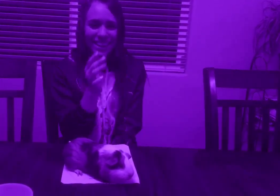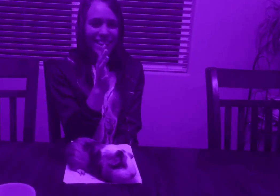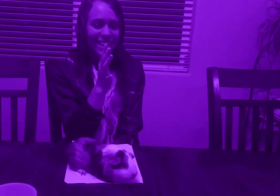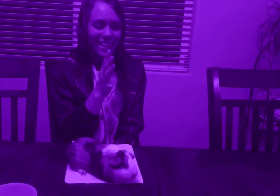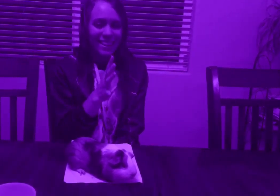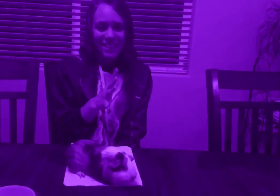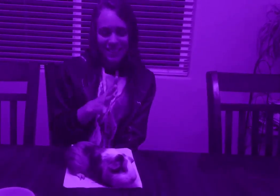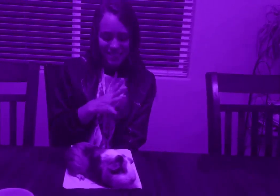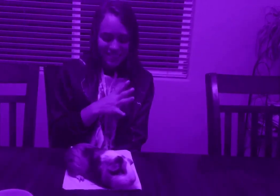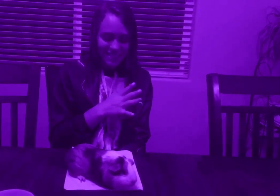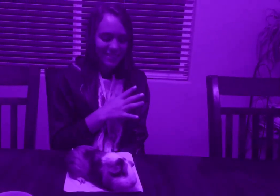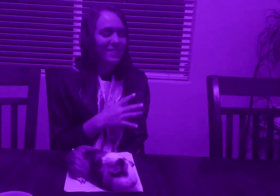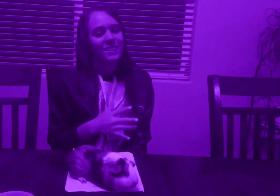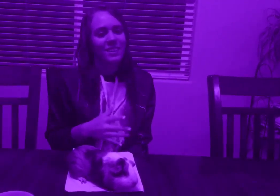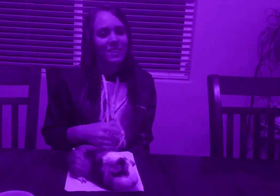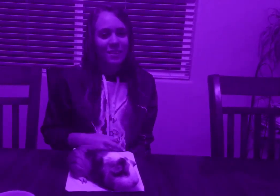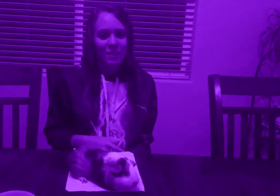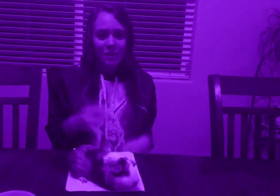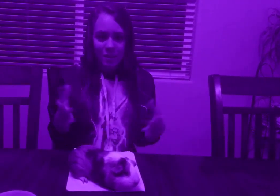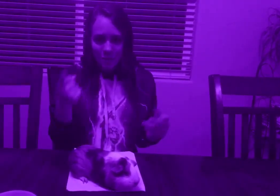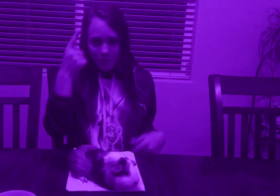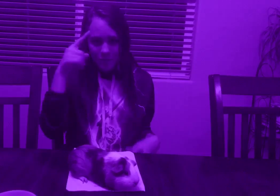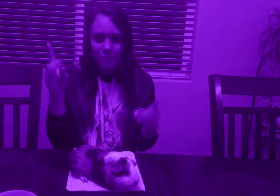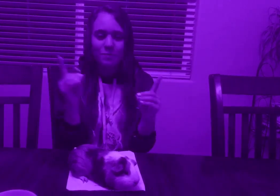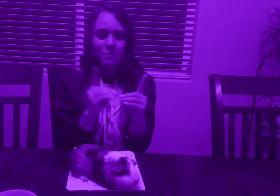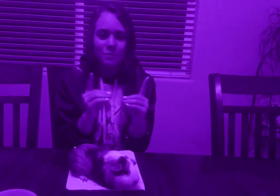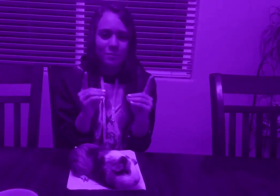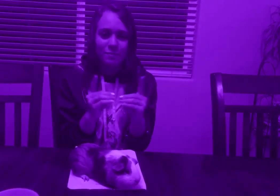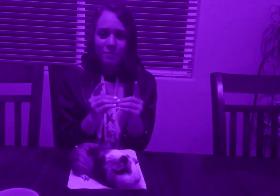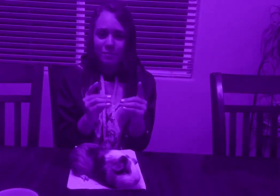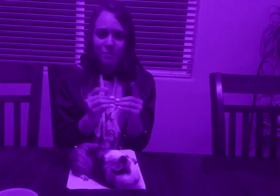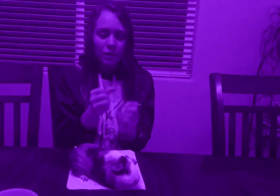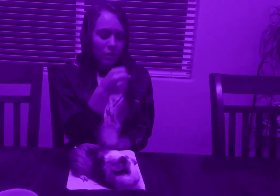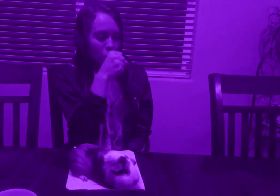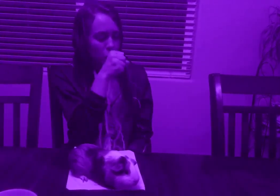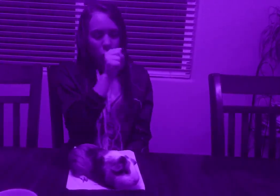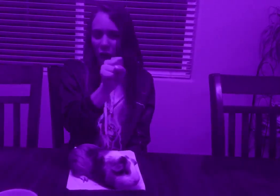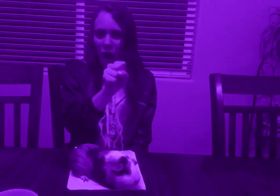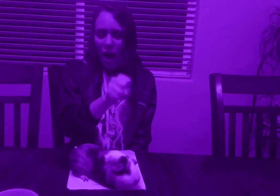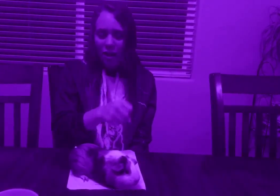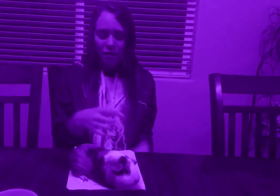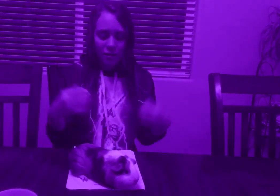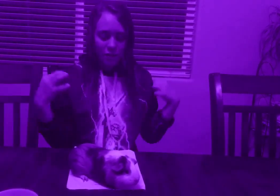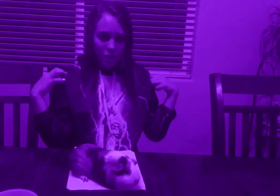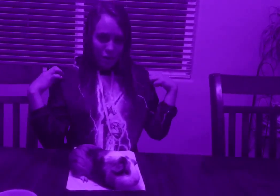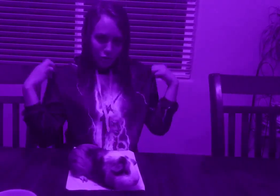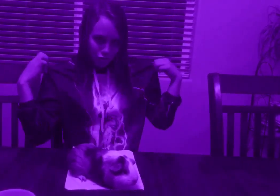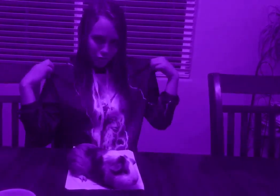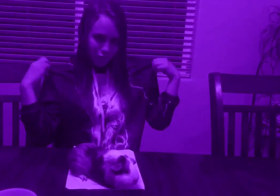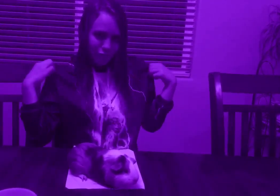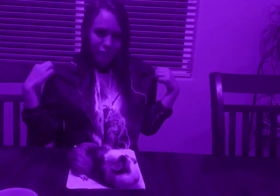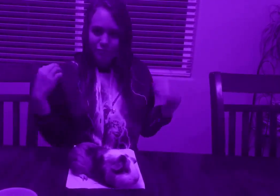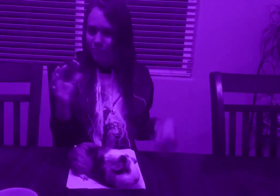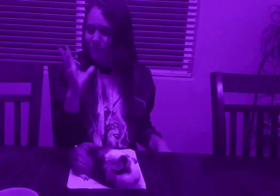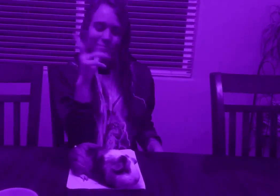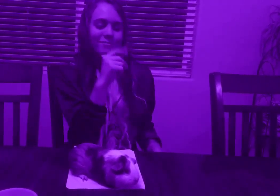Woman knows how marvelous to wait for a date in simply